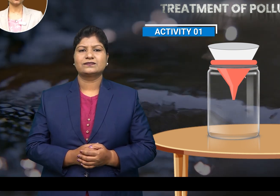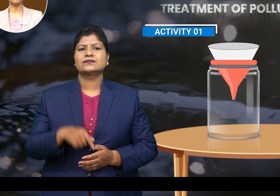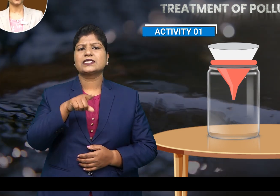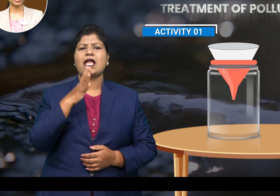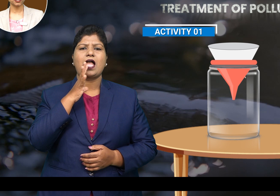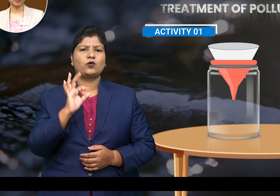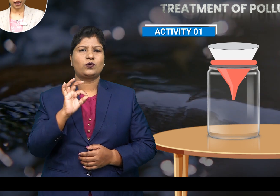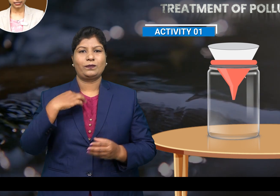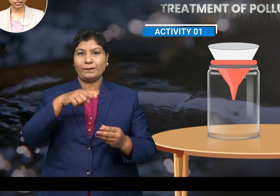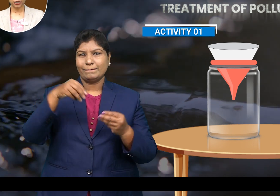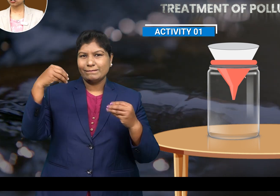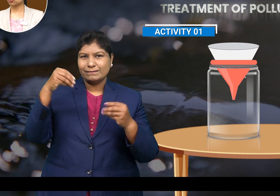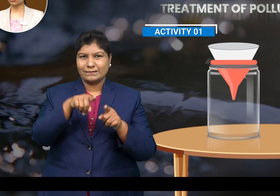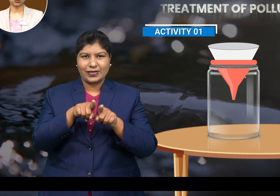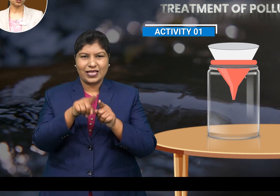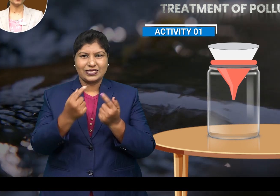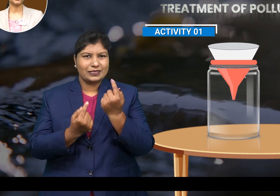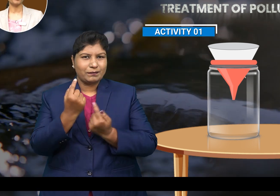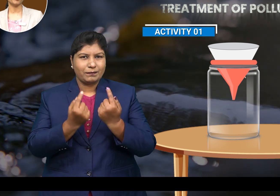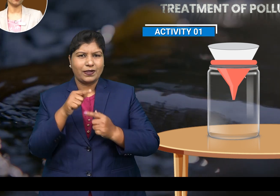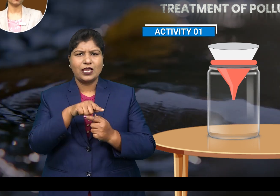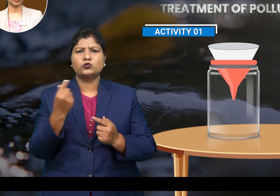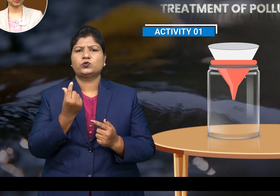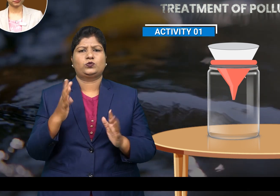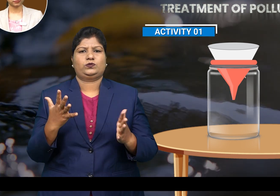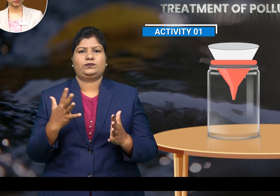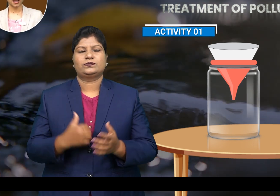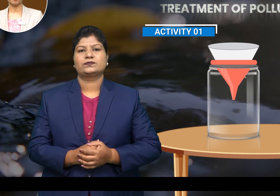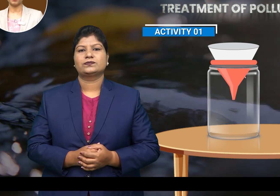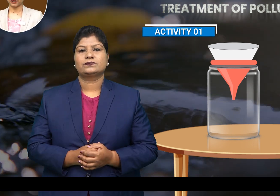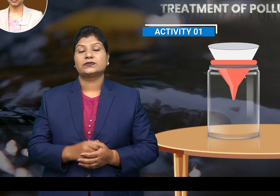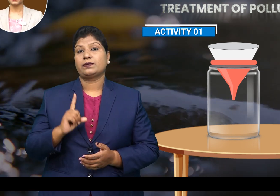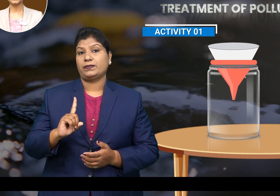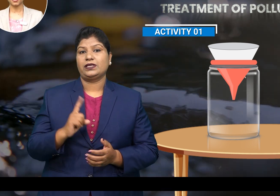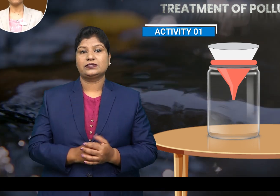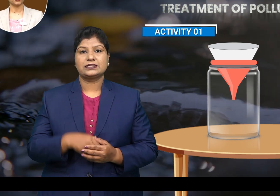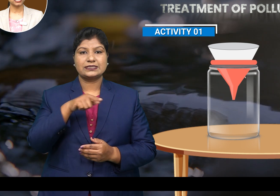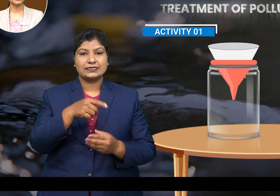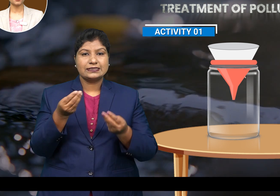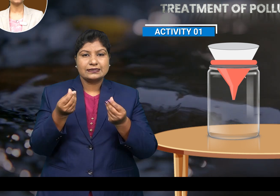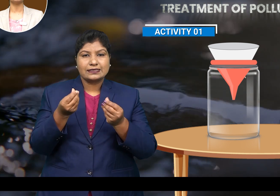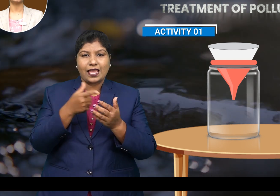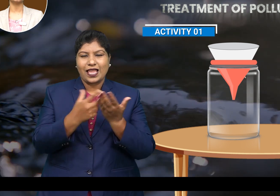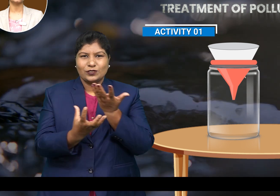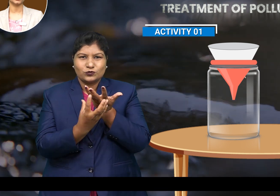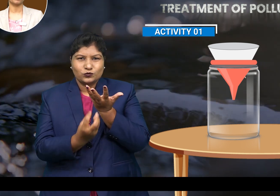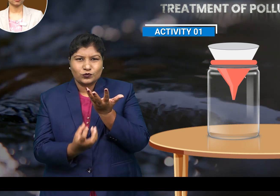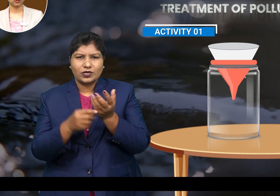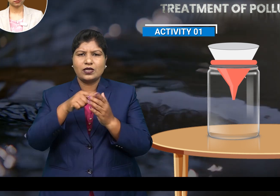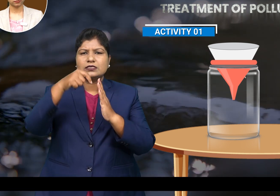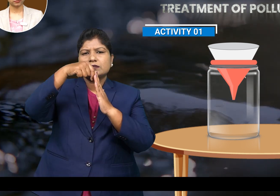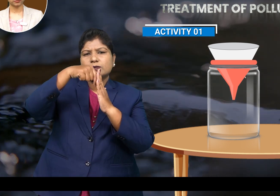An actual filtration plant does not use filter paper, but the sand filter is several meters